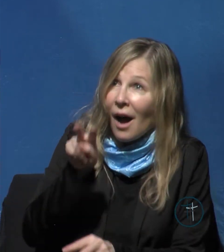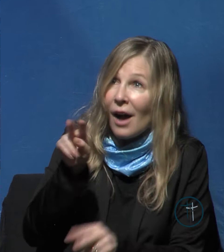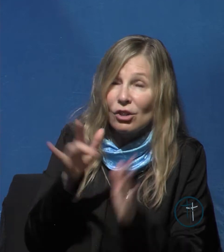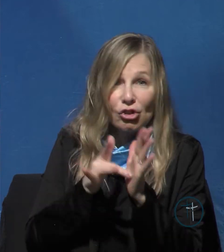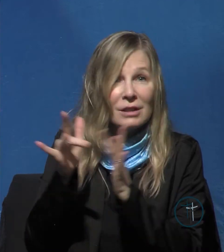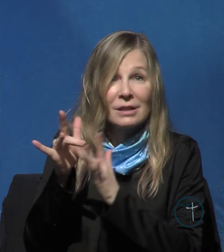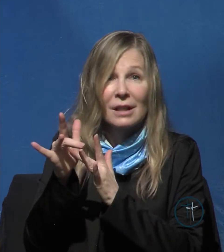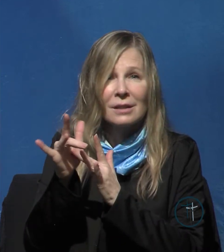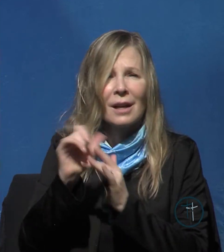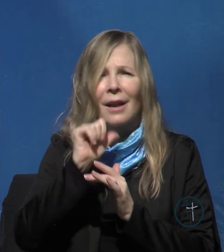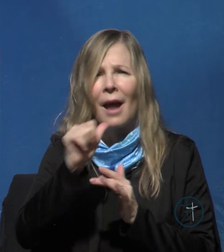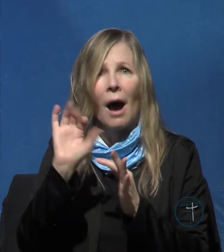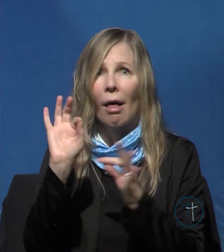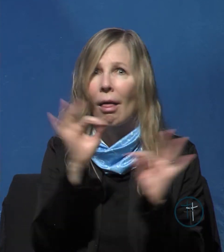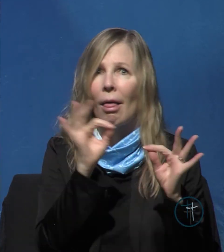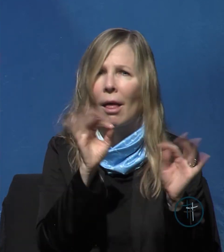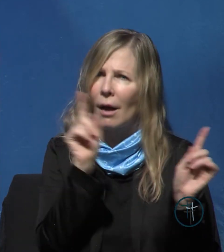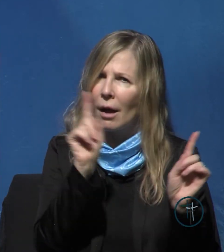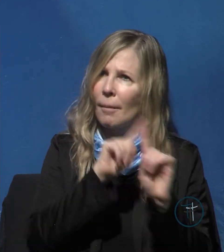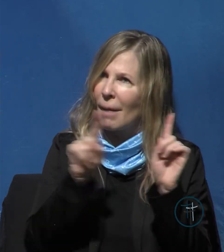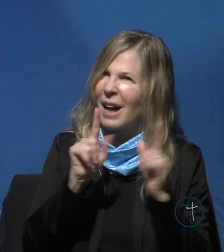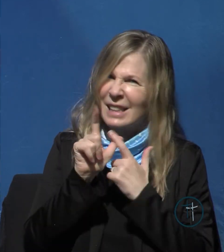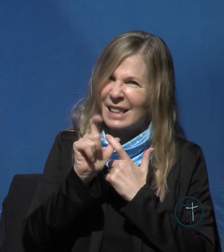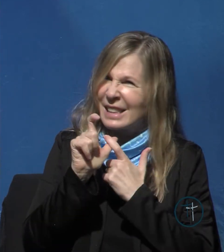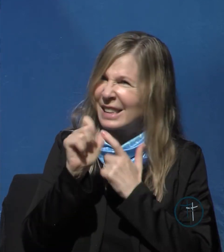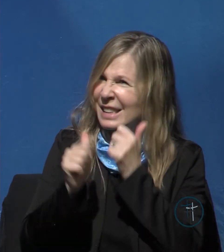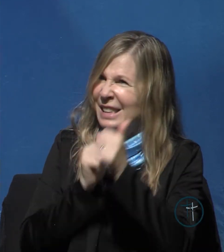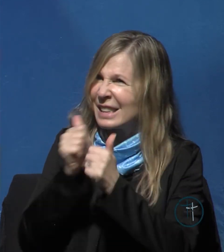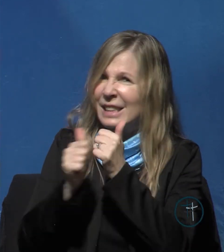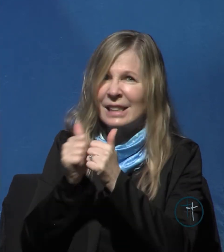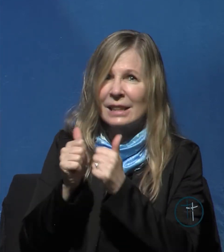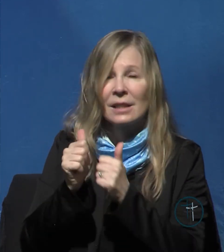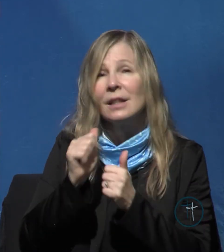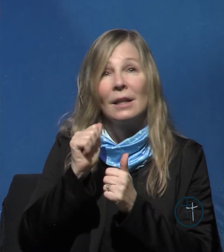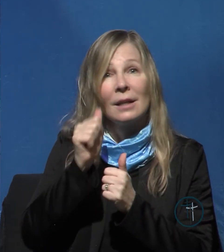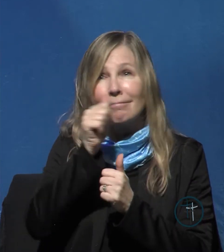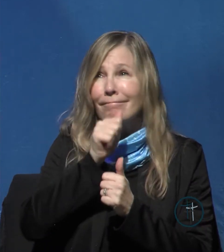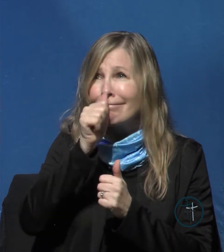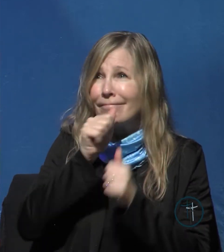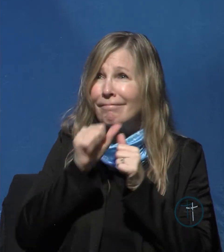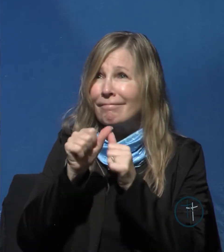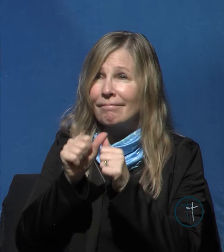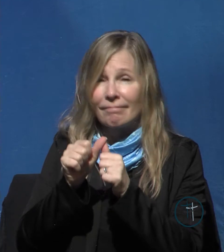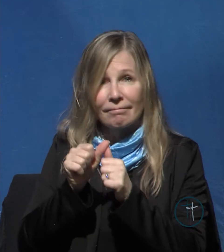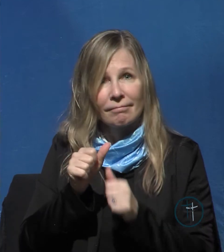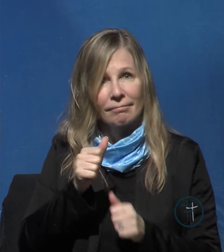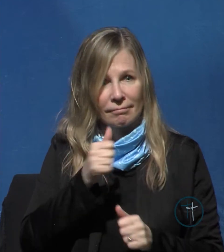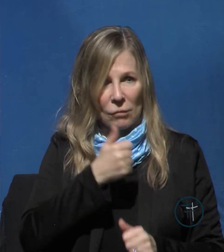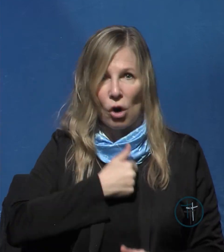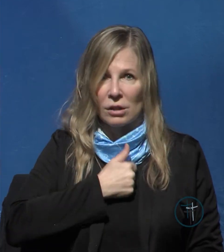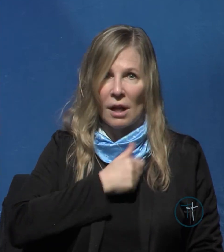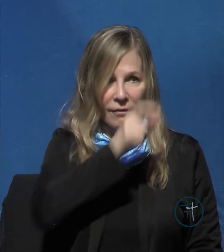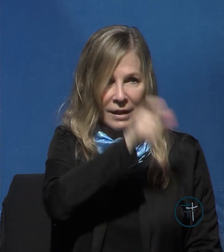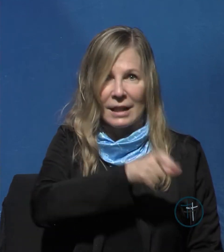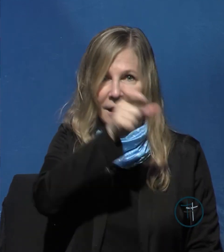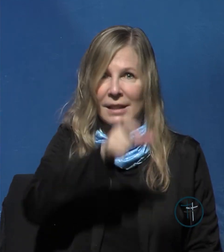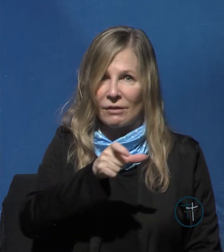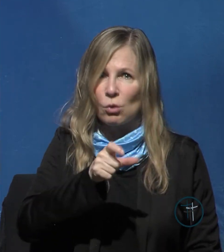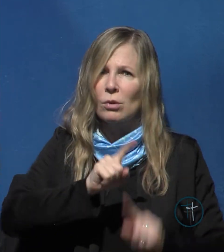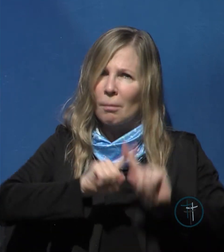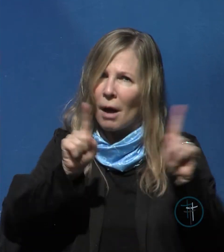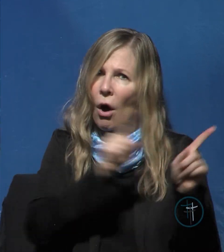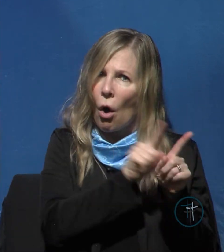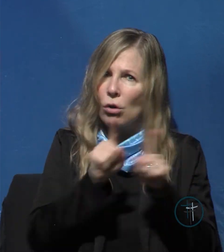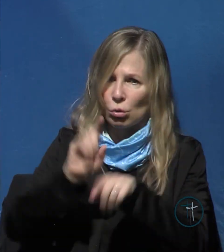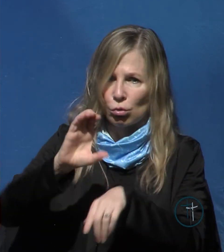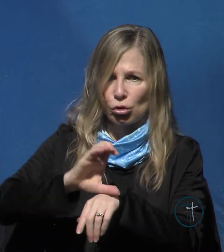by anything else, and we are running with endurance. And we're not just running with endurance as individuals, we're running as a church family, and we're